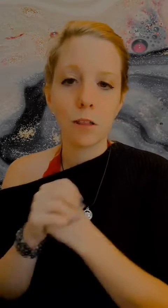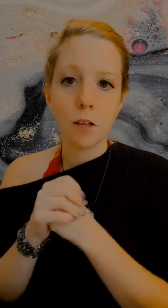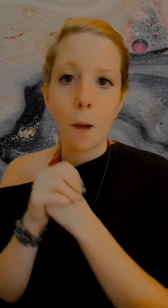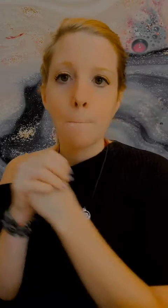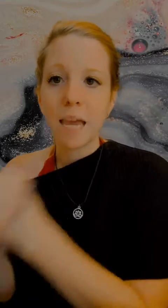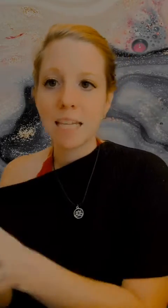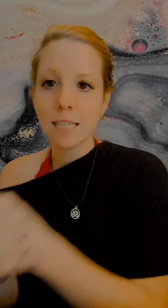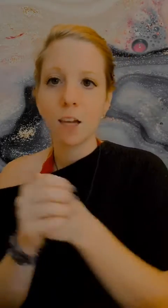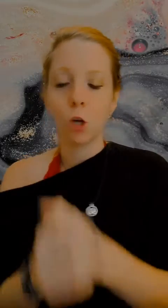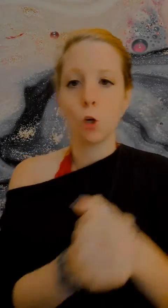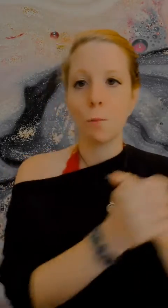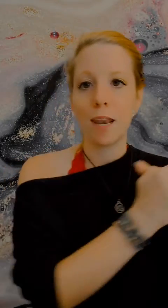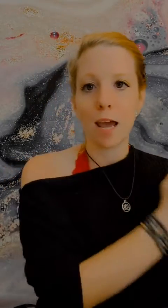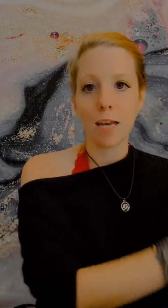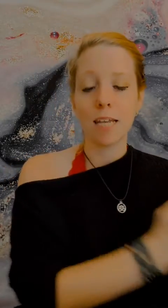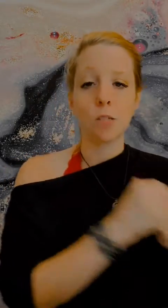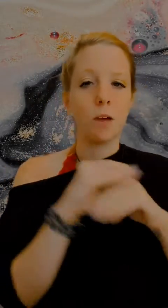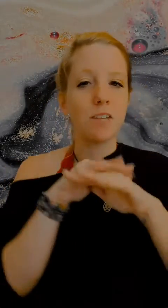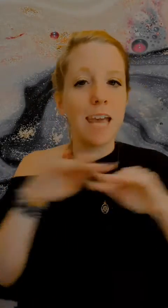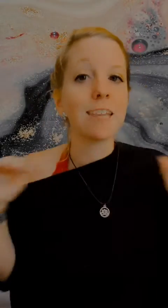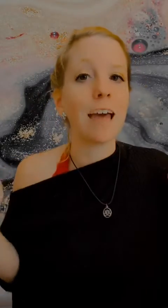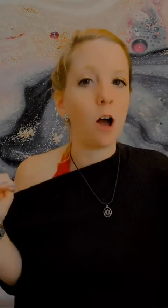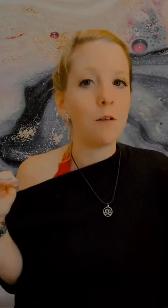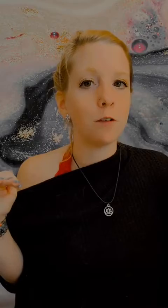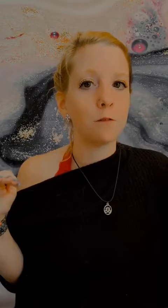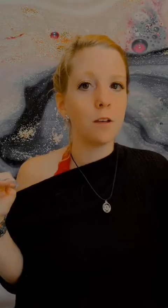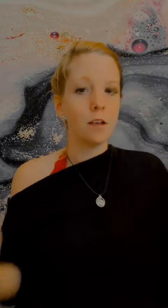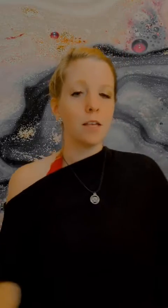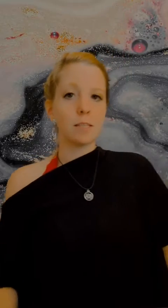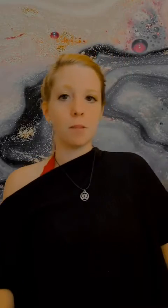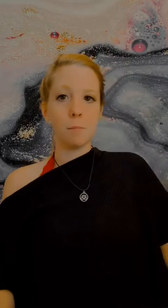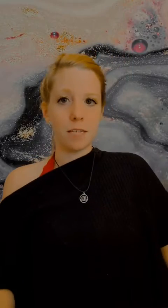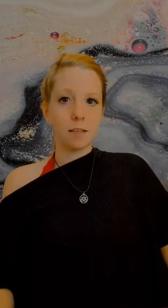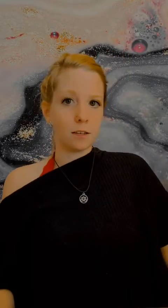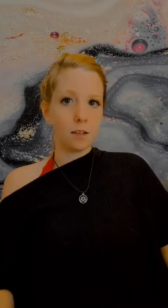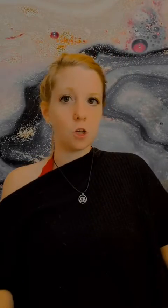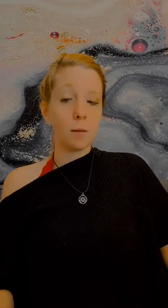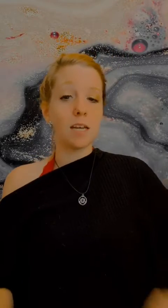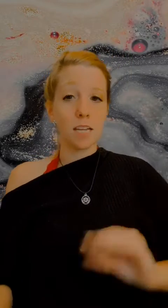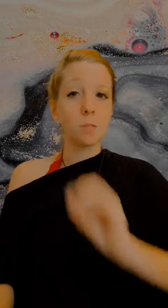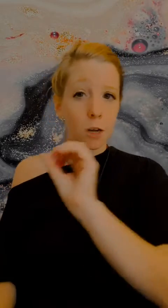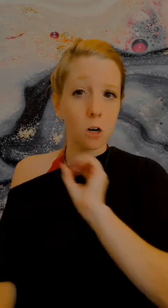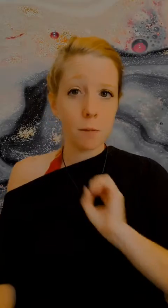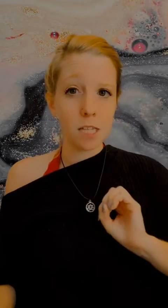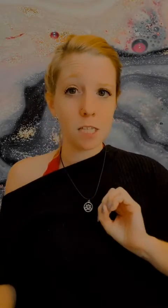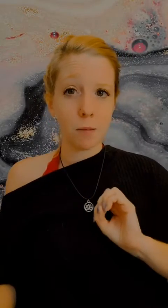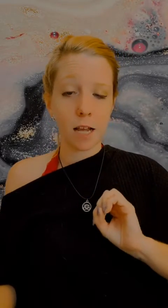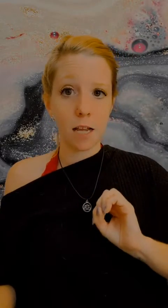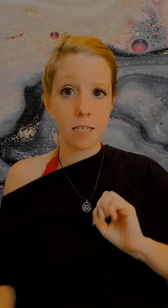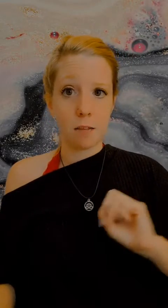the basic human needs. We have taken that off of some of the basic human needs pyramids because it makes